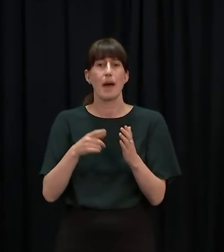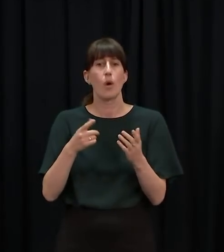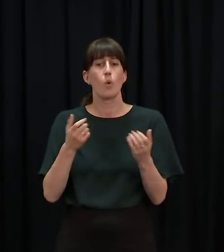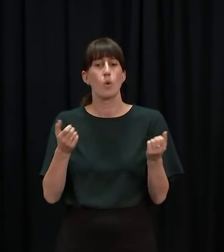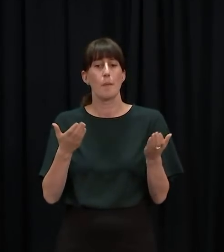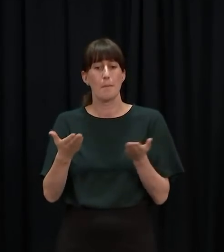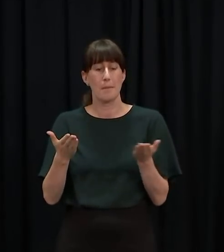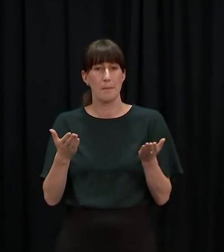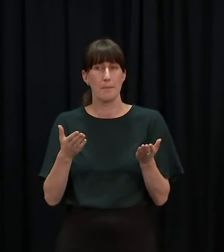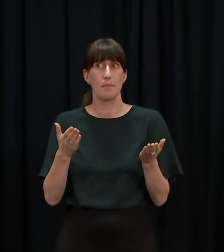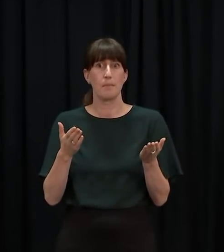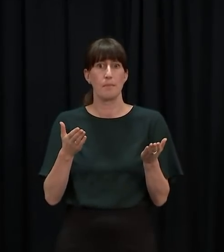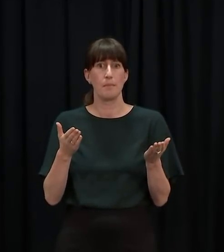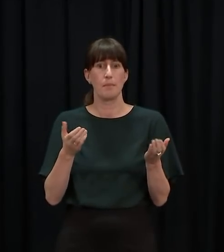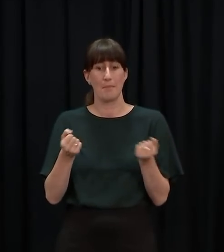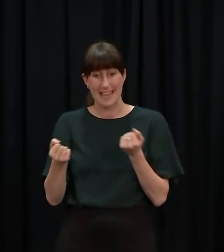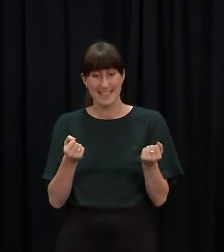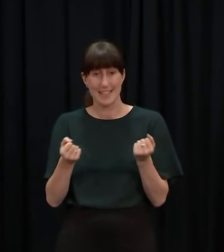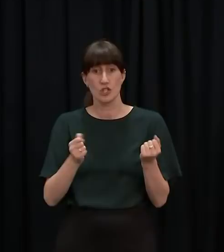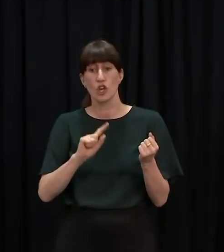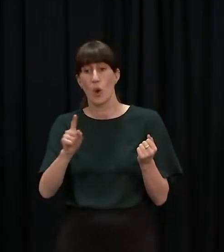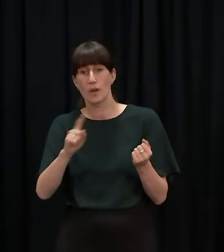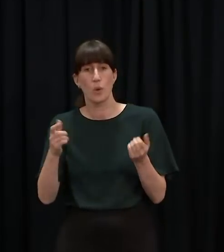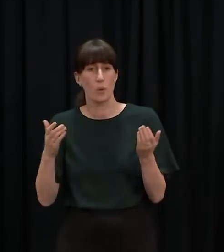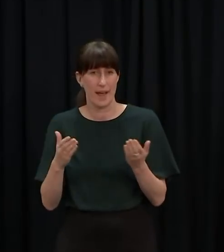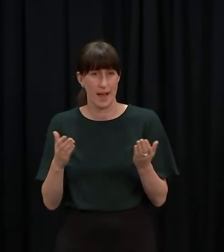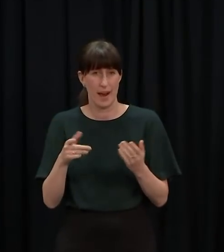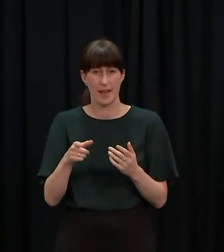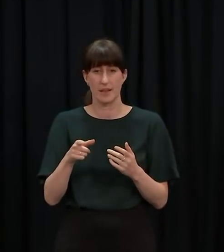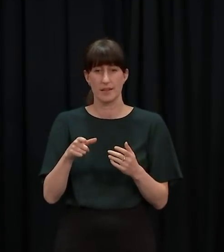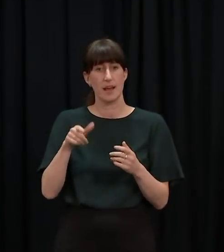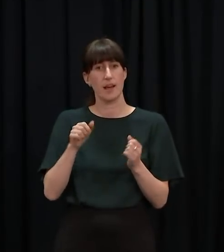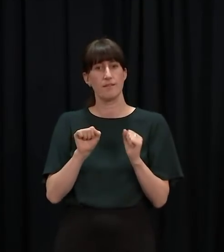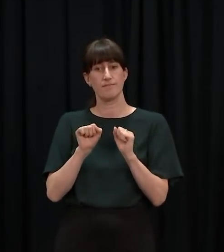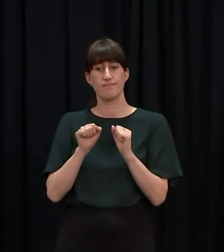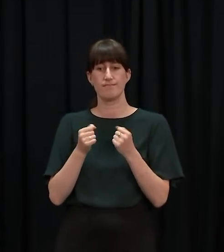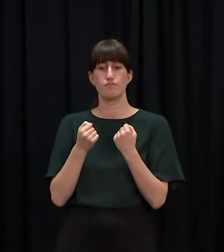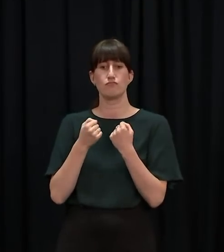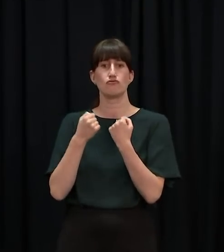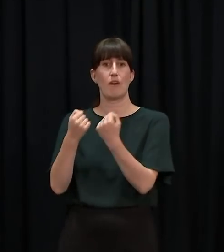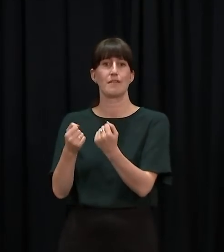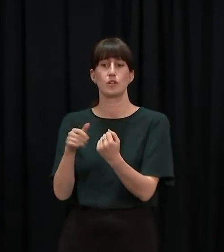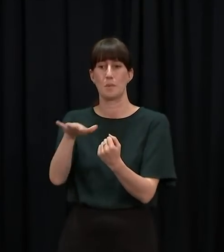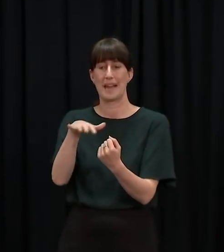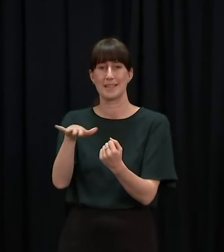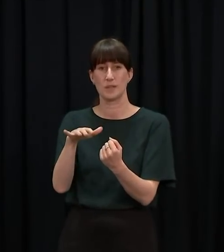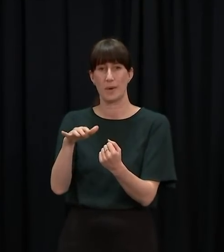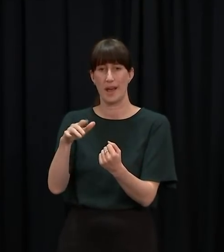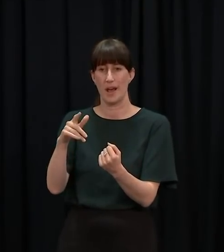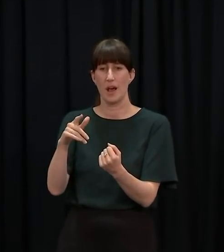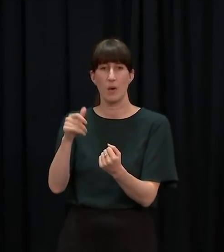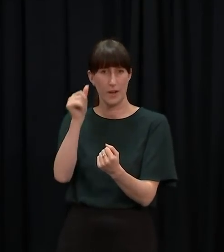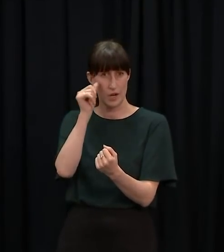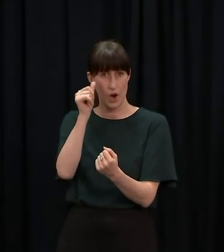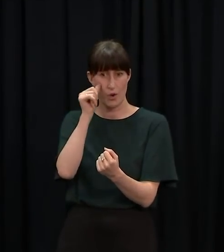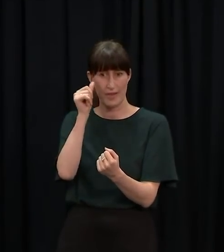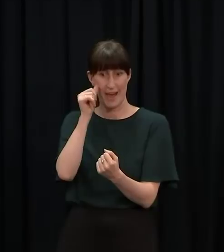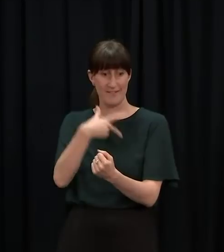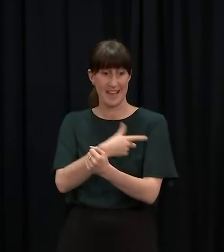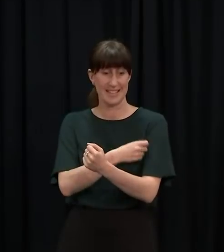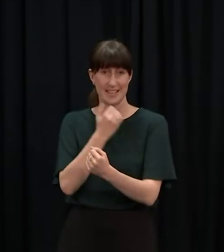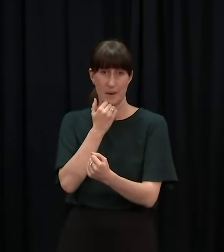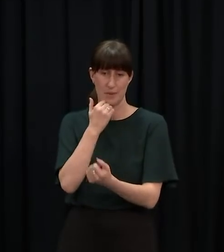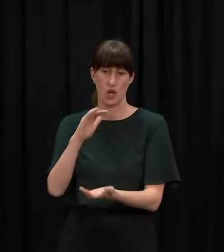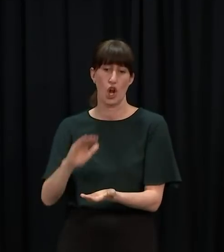and into those areas which we know have got low coverage. So they're using a very targeted approach. And you might see those buses appearing